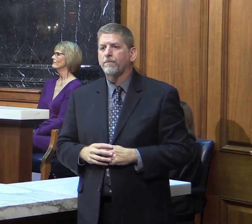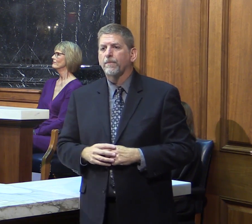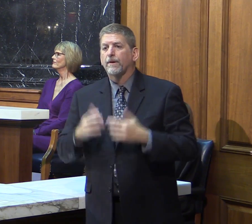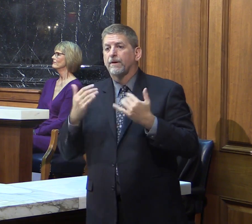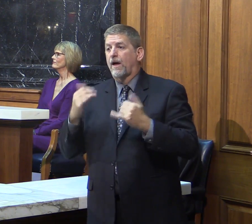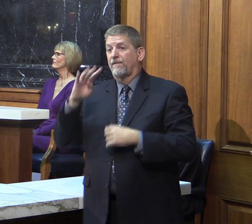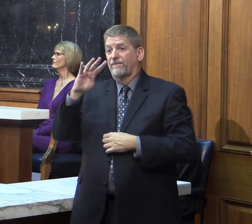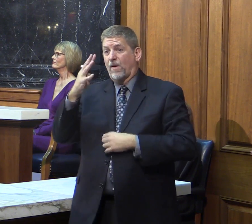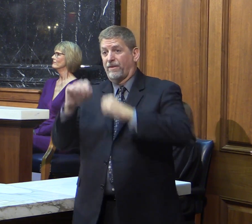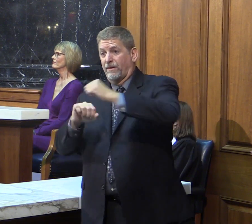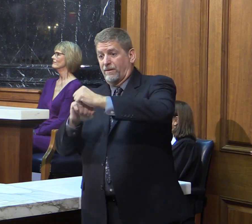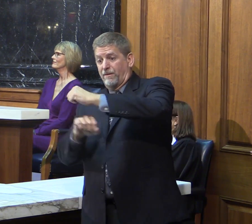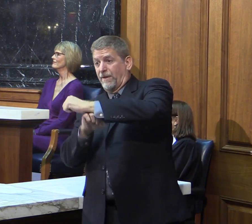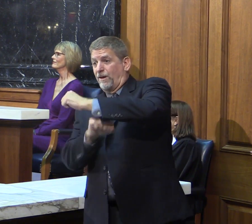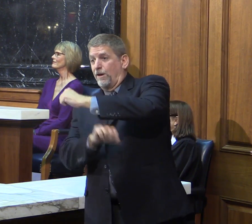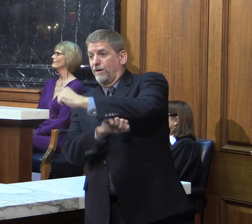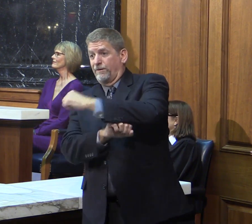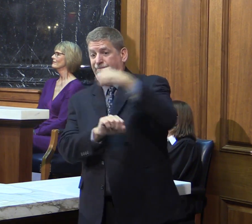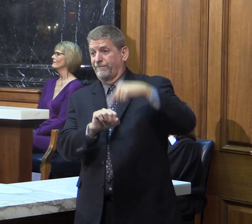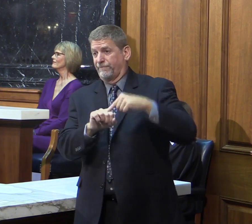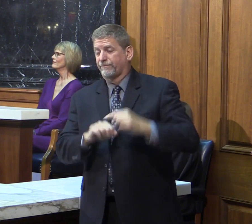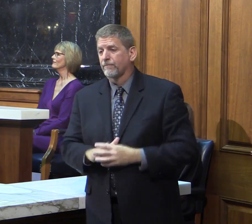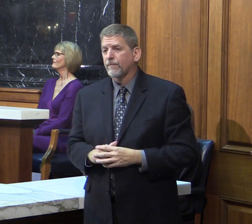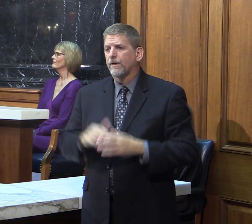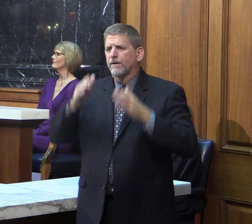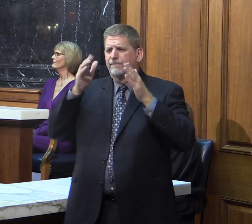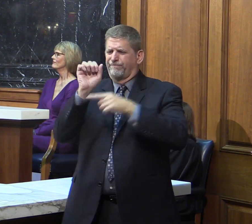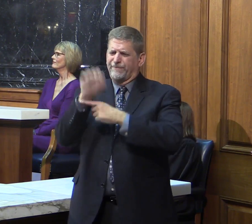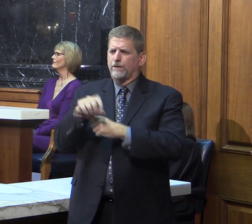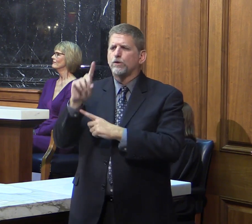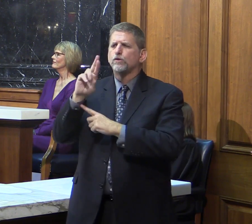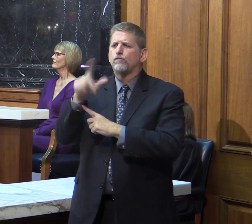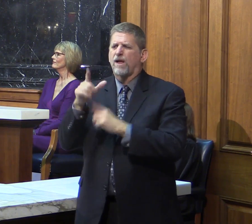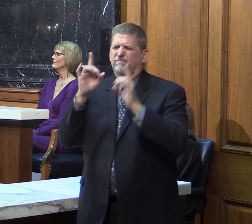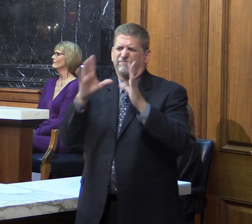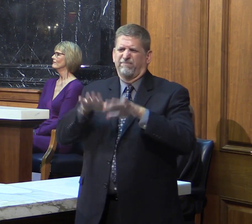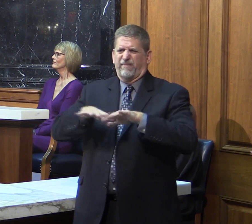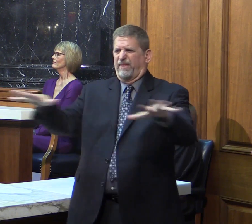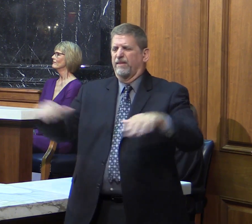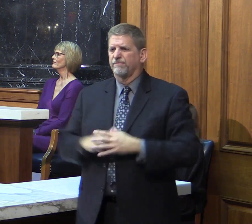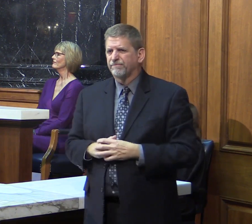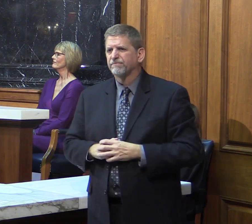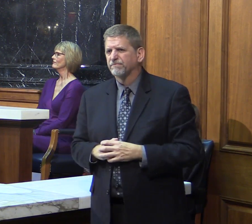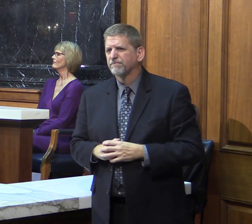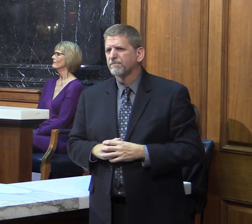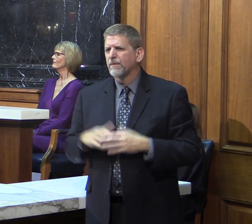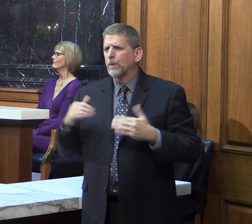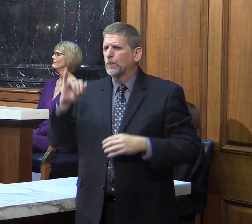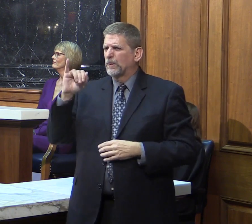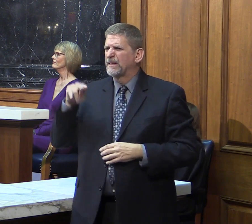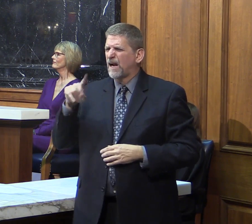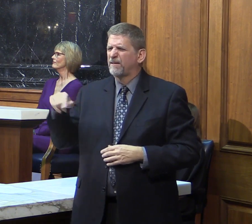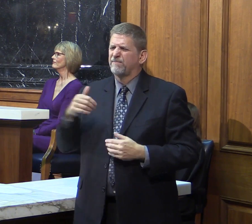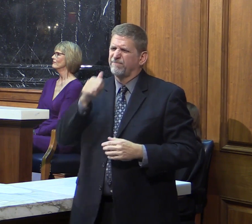epidemic. This is a problem that's taken an enormous toll across the country, and Indiana has not escaped the pain. Since